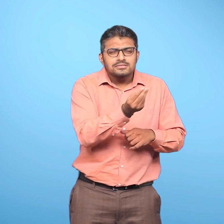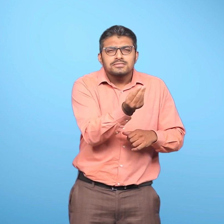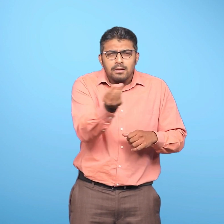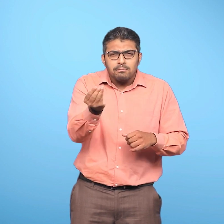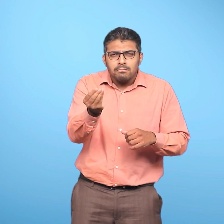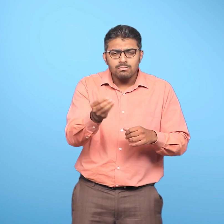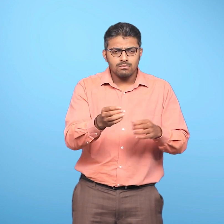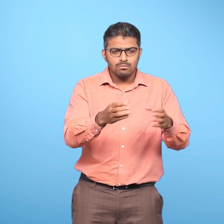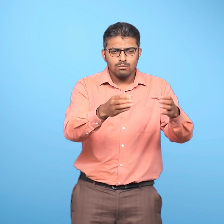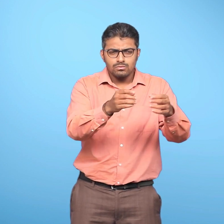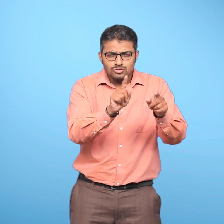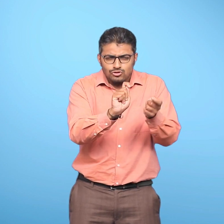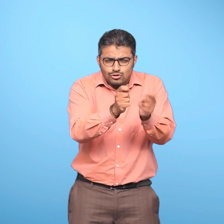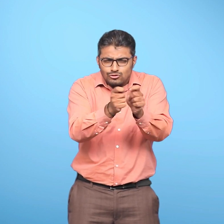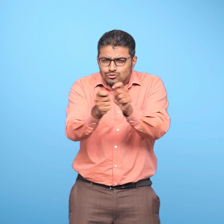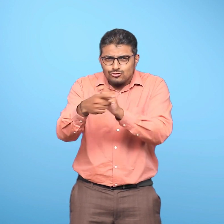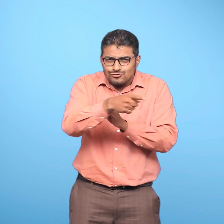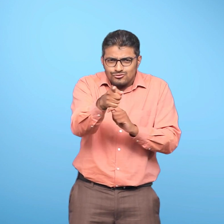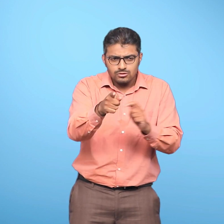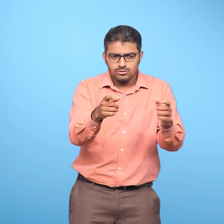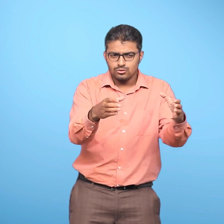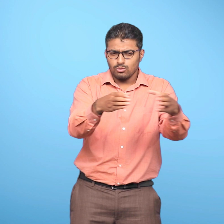Can some of the changes be grouped together?